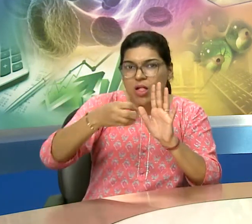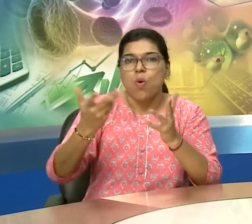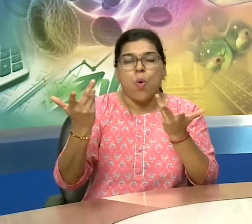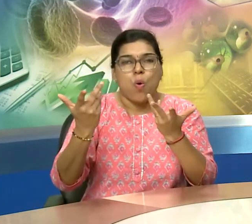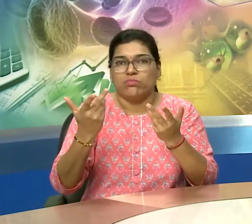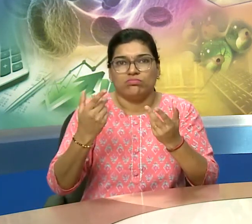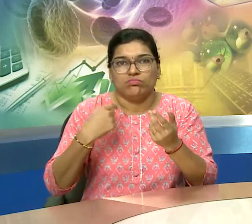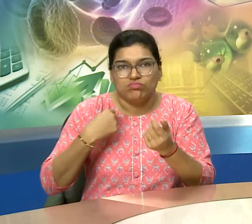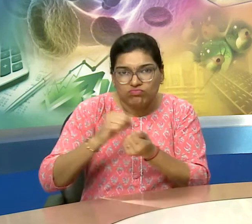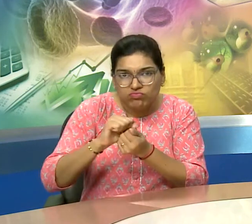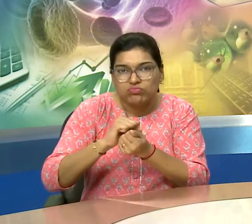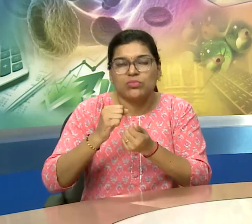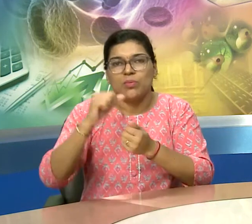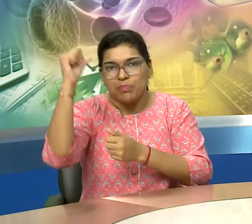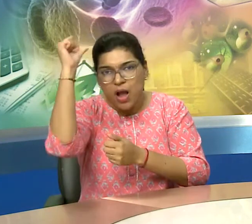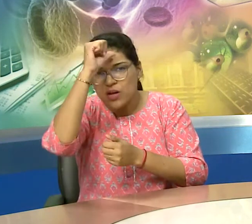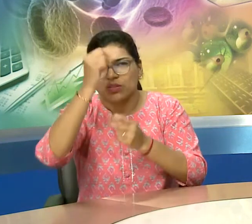the rivers get polluted.